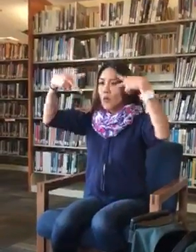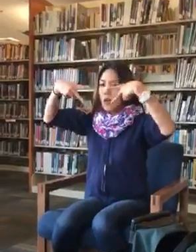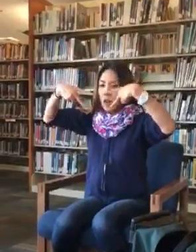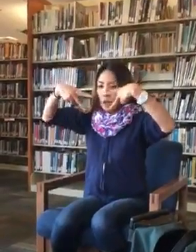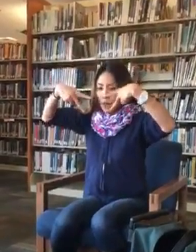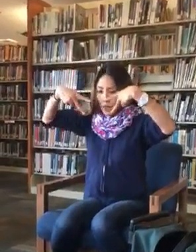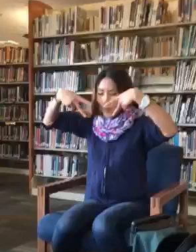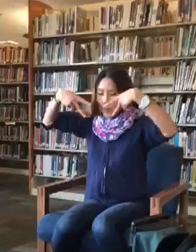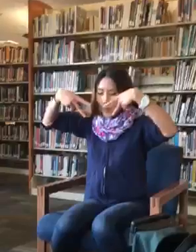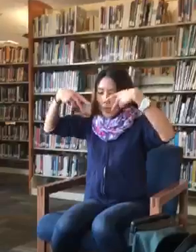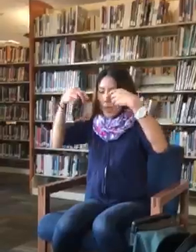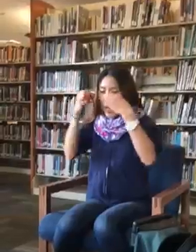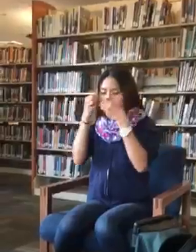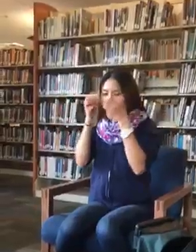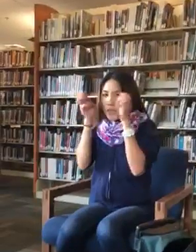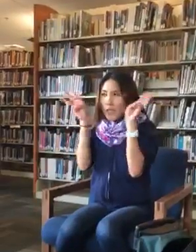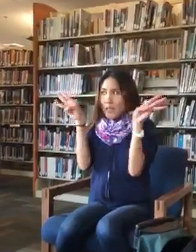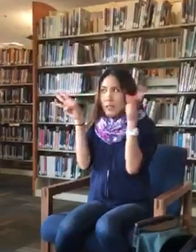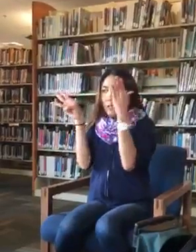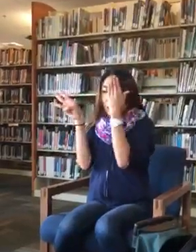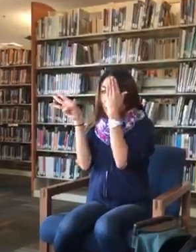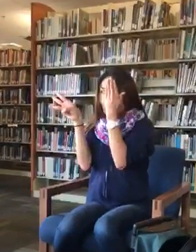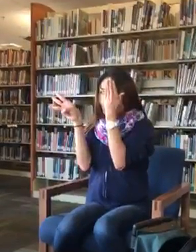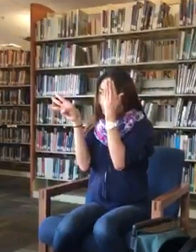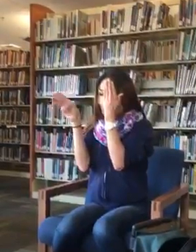4, and 6